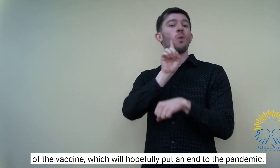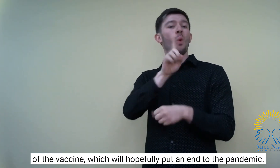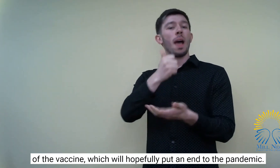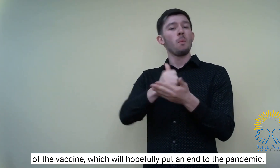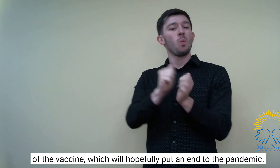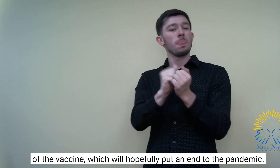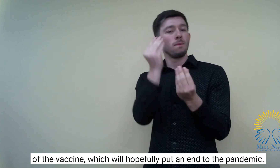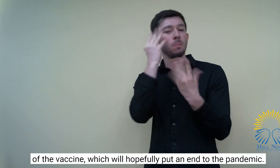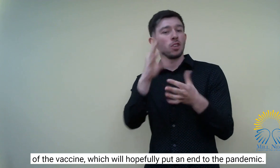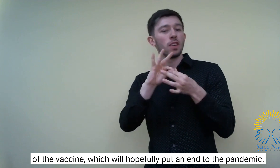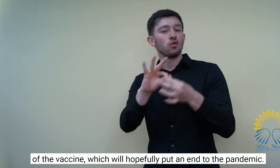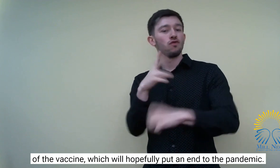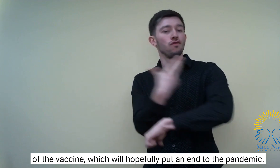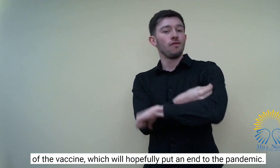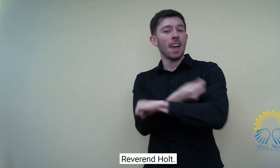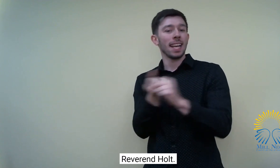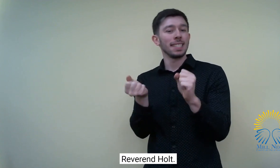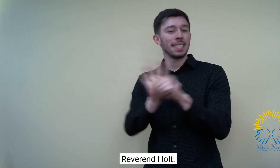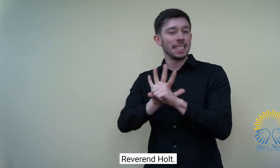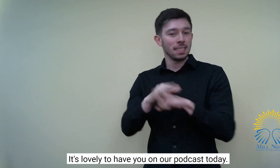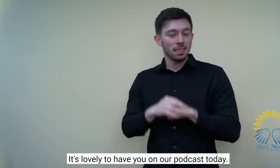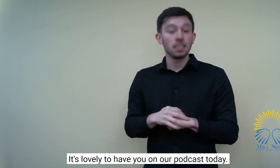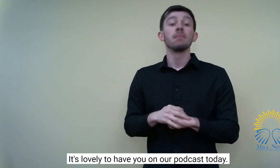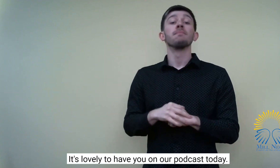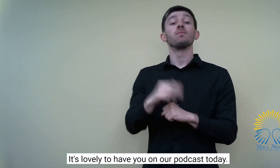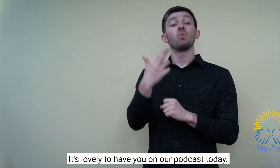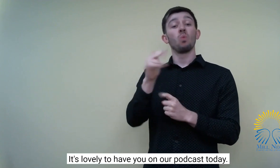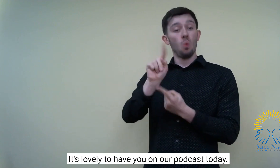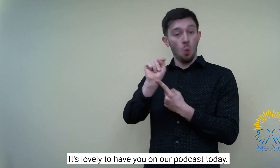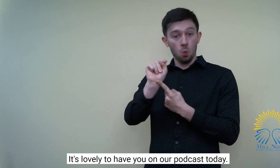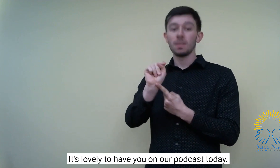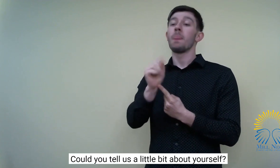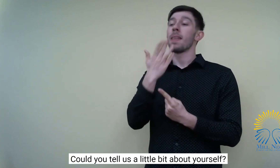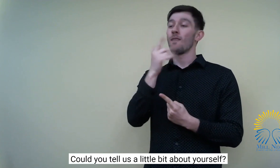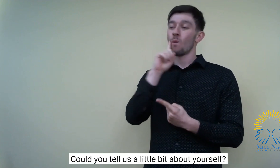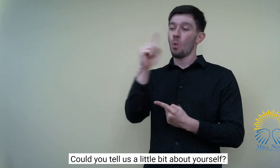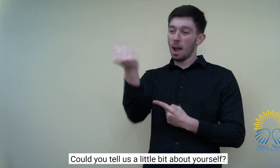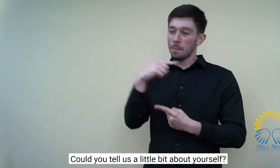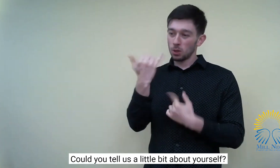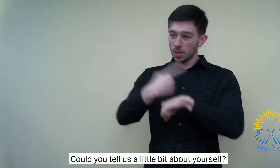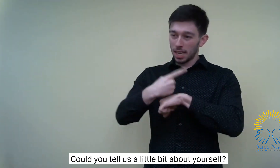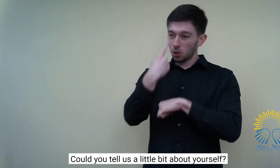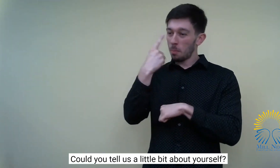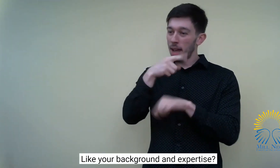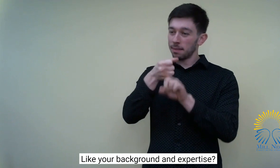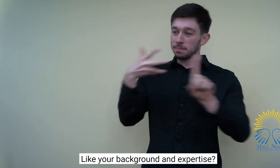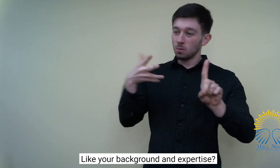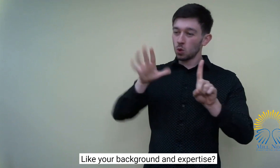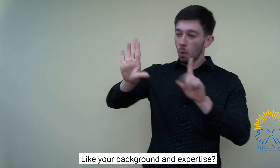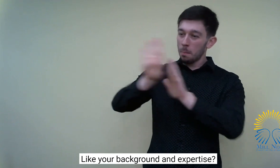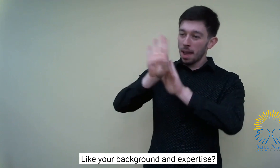put an end to the pandemic. Reverend Holt, it's lovely to have you on our podcast today. Could you tell us a little bit about yourself, like your background and expertise?